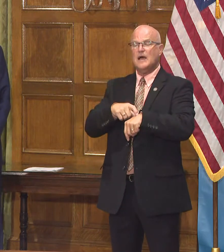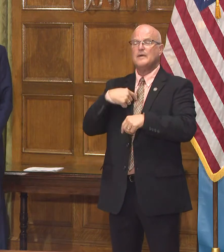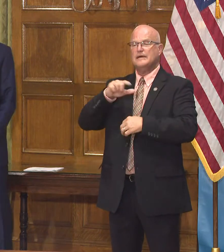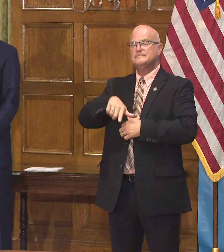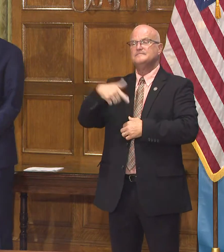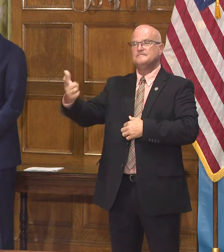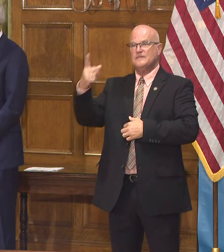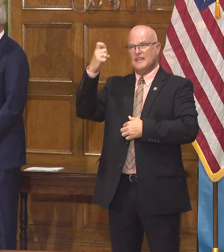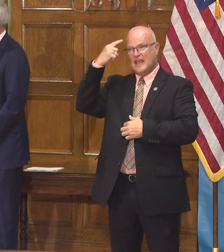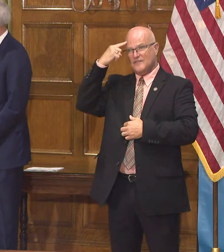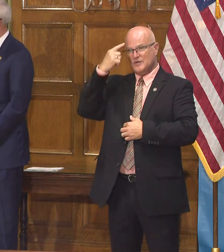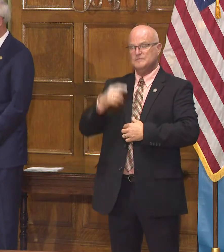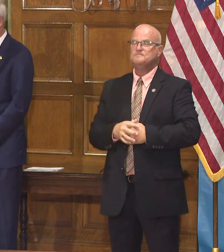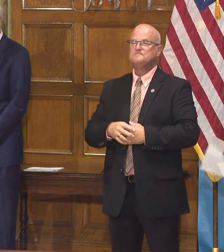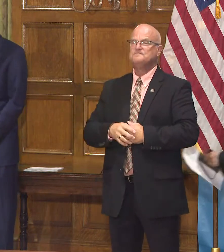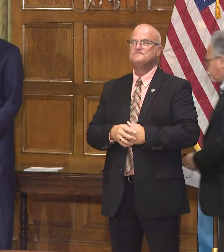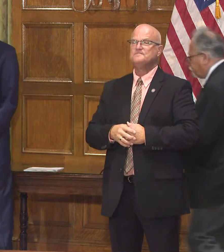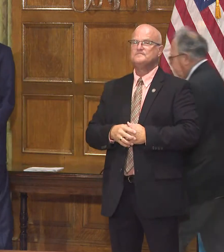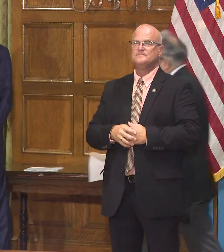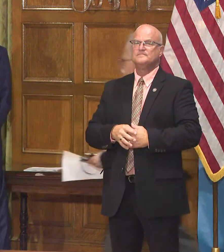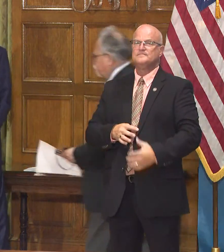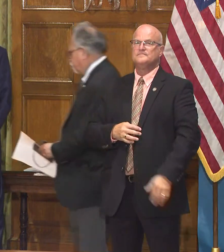it back over to the governor.